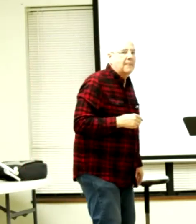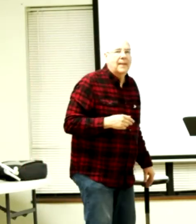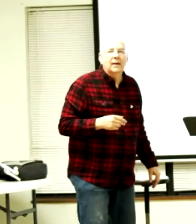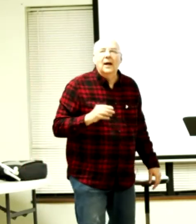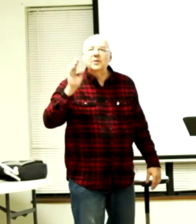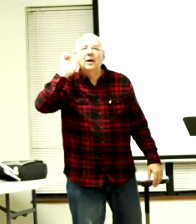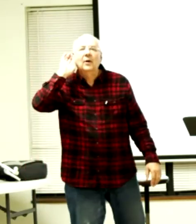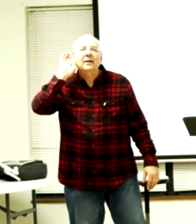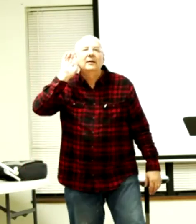I'm sorry, what?